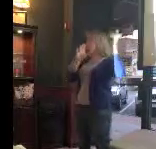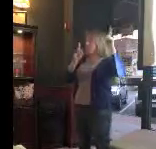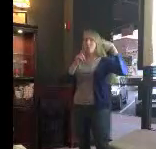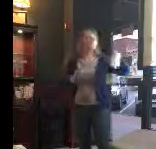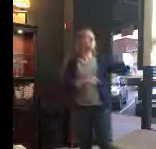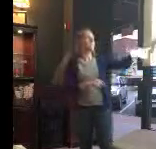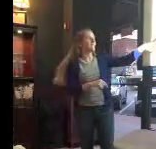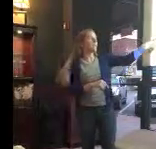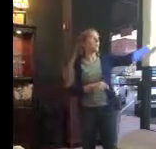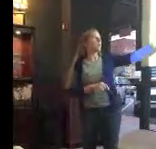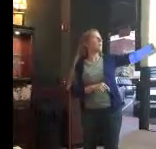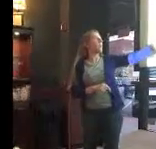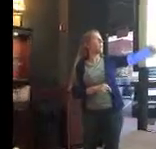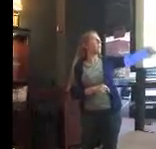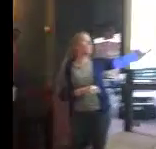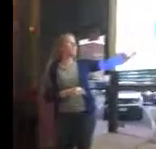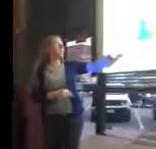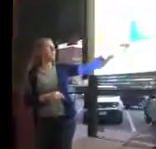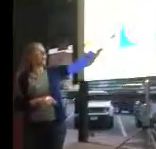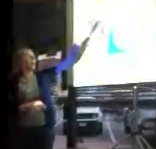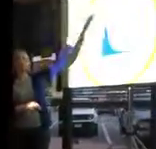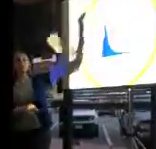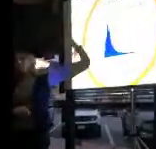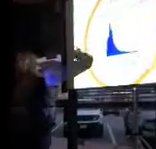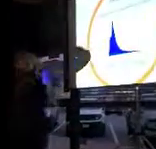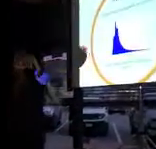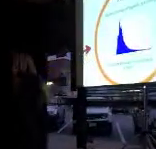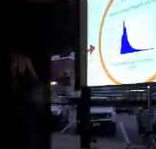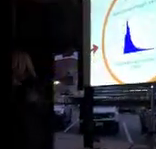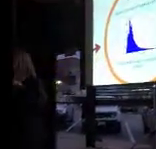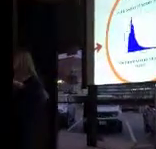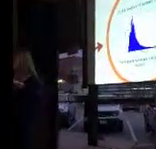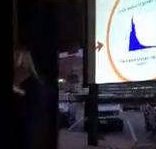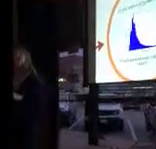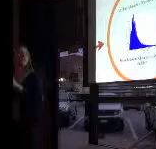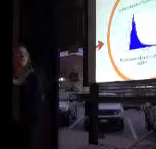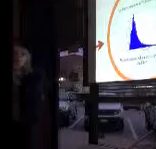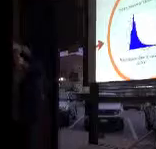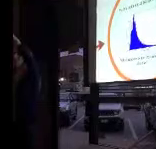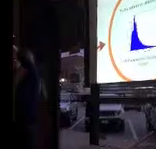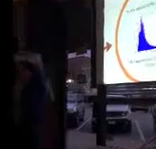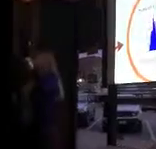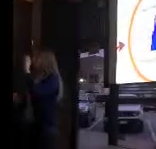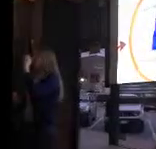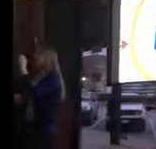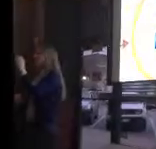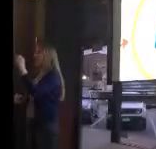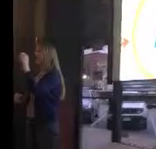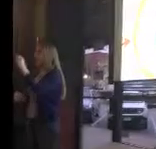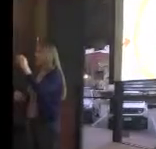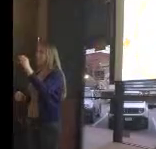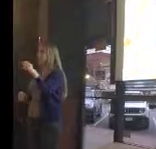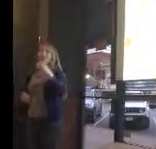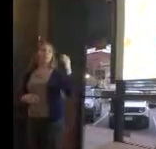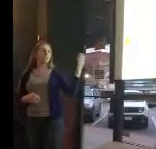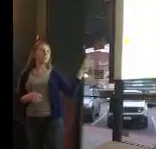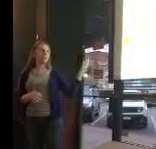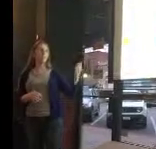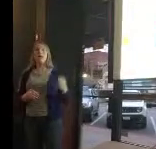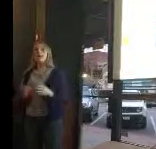distribution. I'll say that here now. But the height of the bars show the frequency. So the taller the bar, the more often that happens. And essentially what's happening